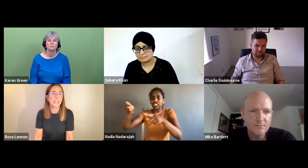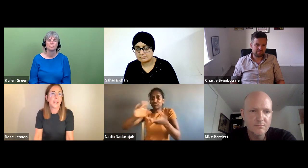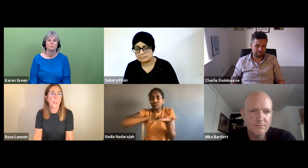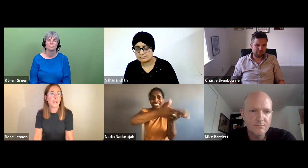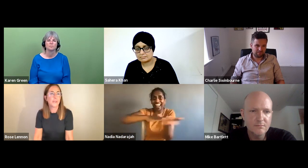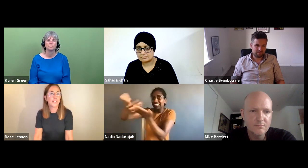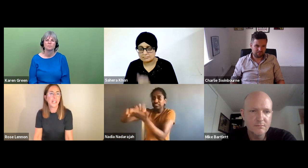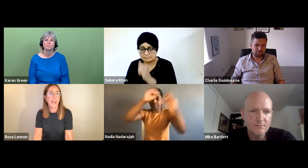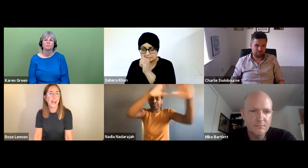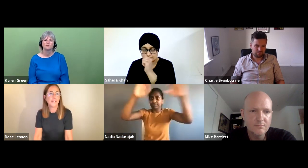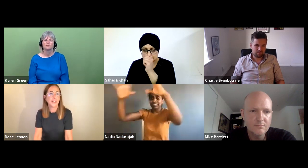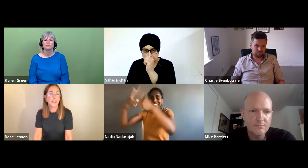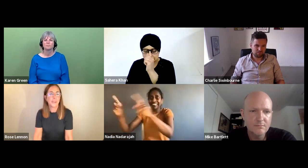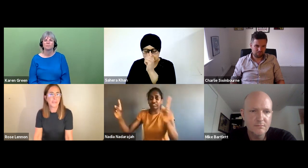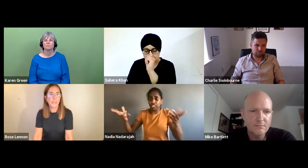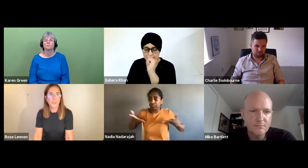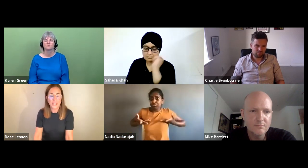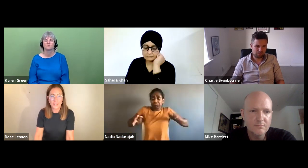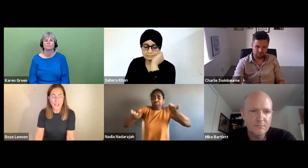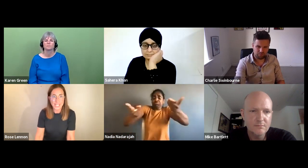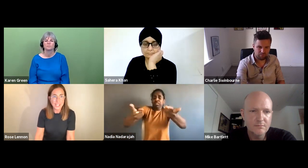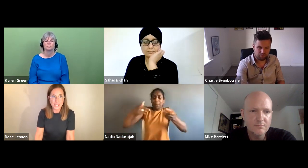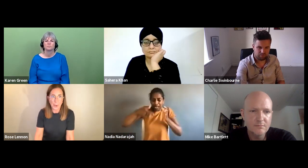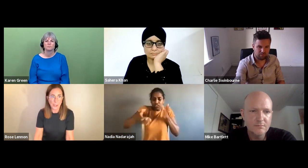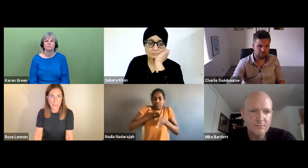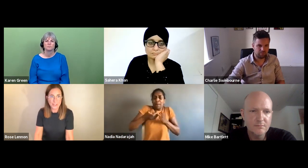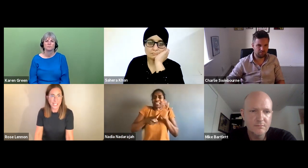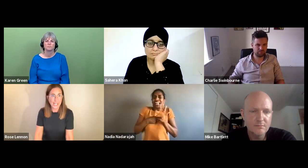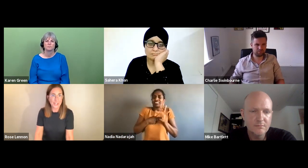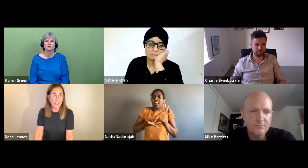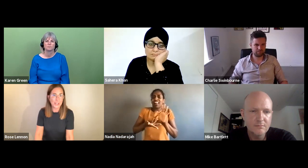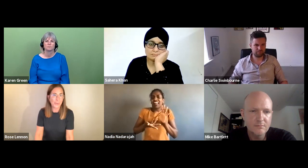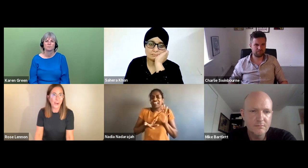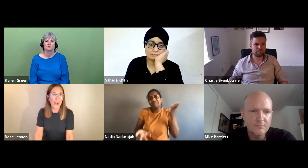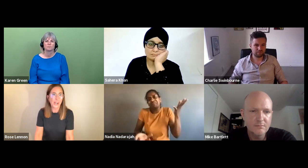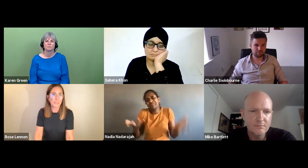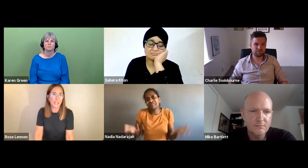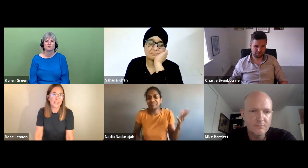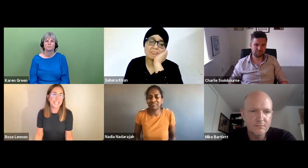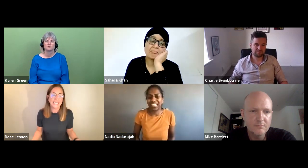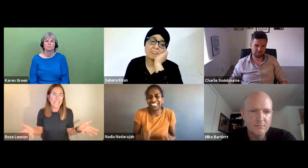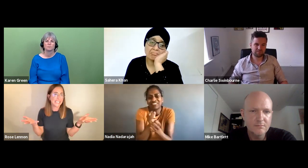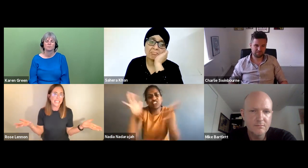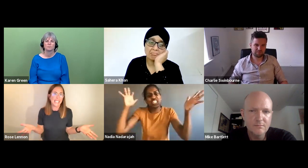mean, you could have 3 or 4 different translations going on. It's really up to you. It's your work, but